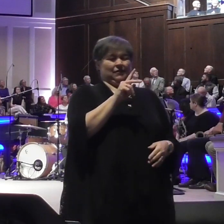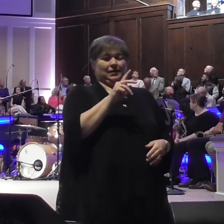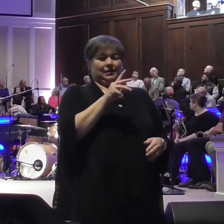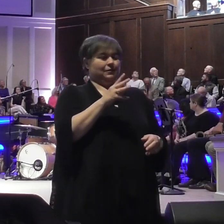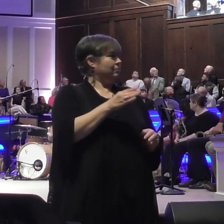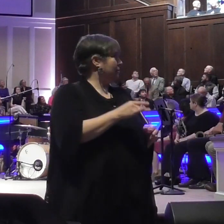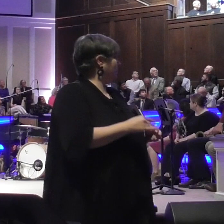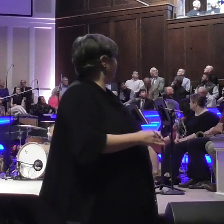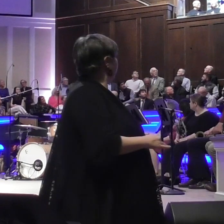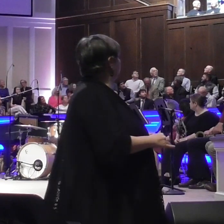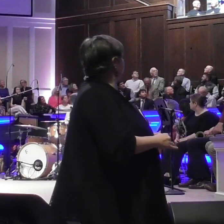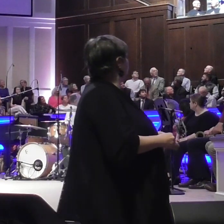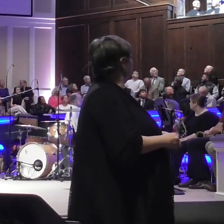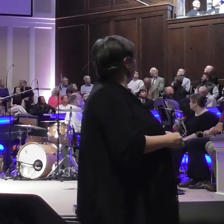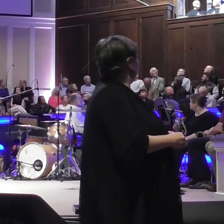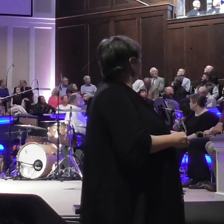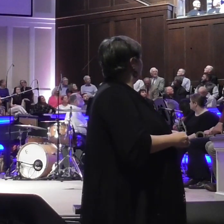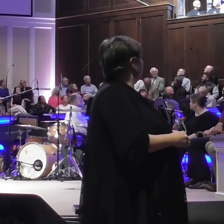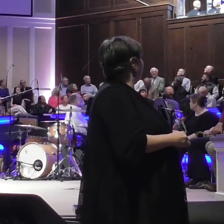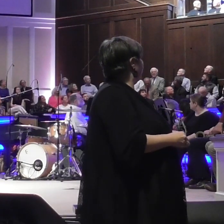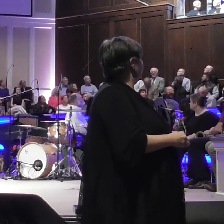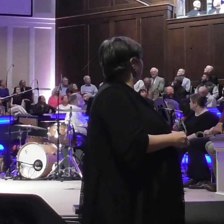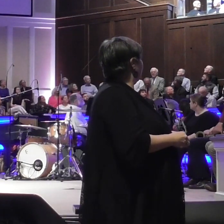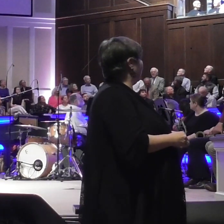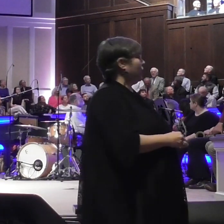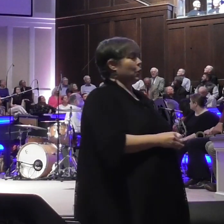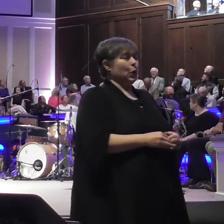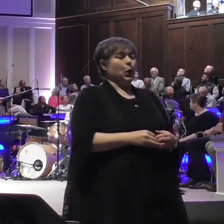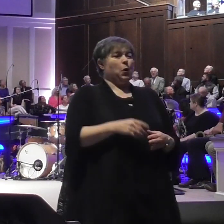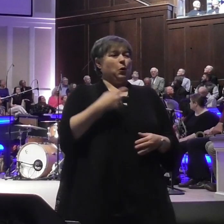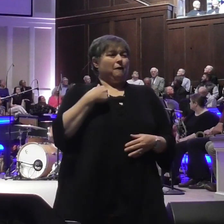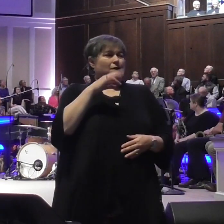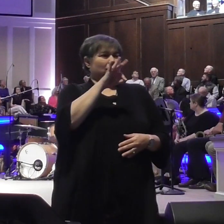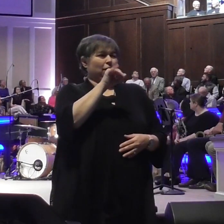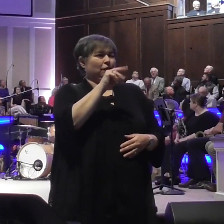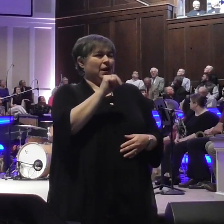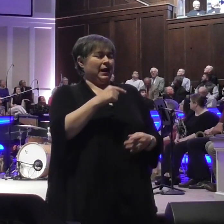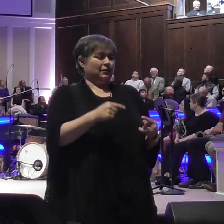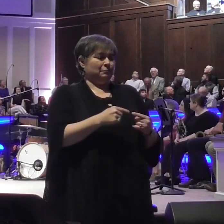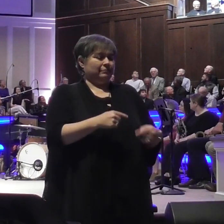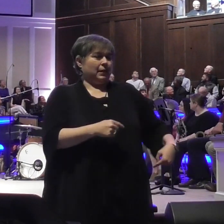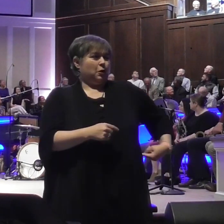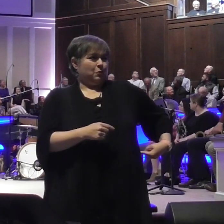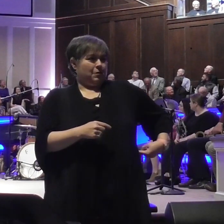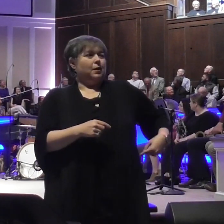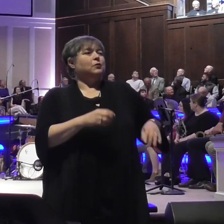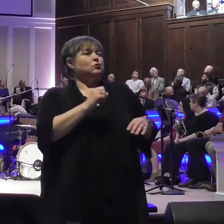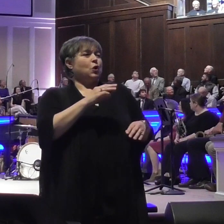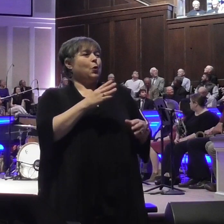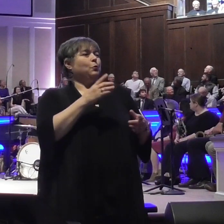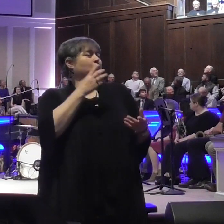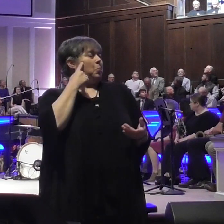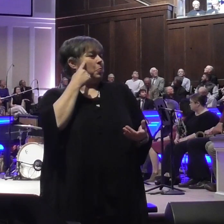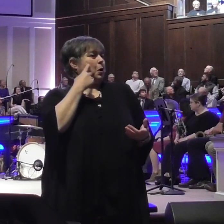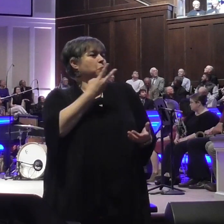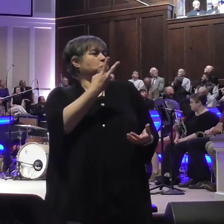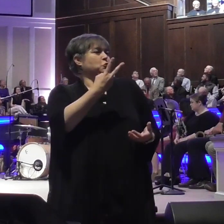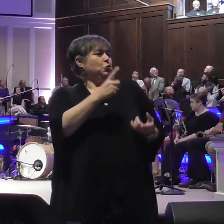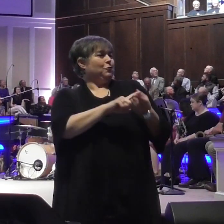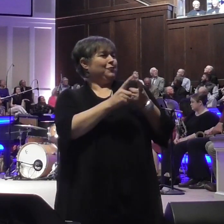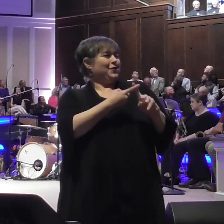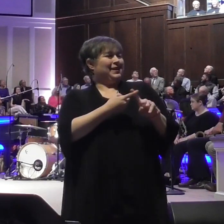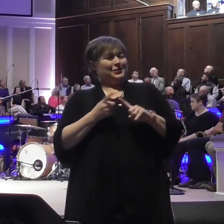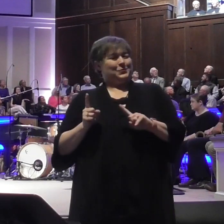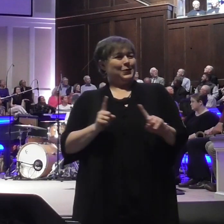issue, it's a big back issue. And so we thought two is better than one. And so in just a moment, two